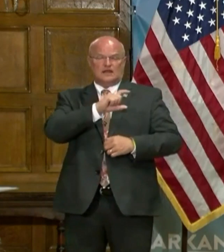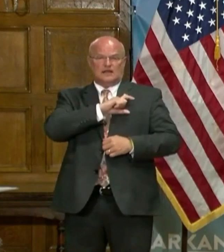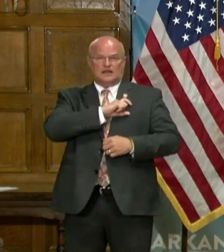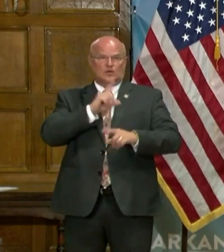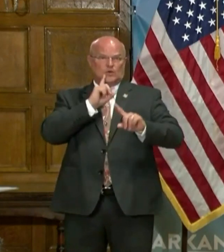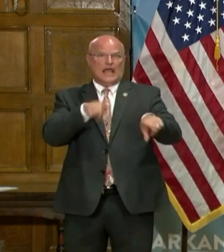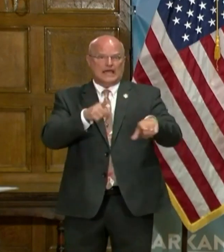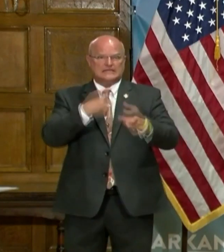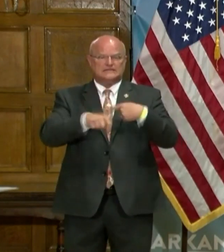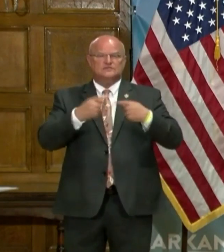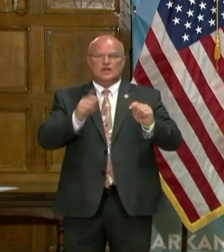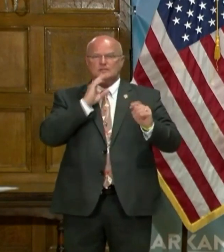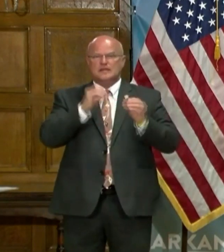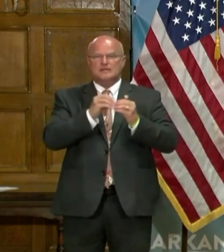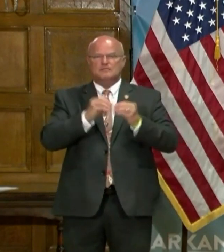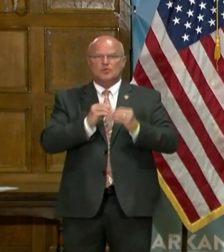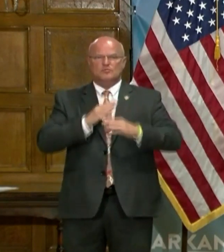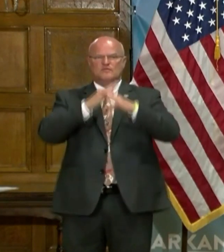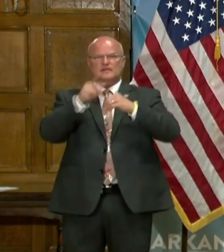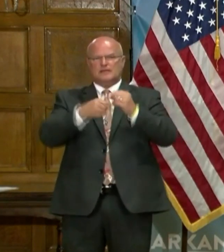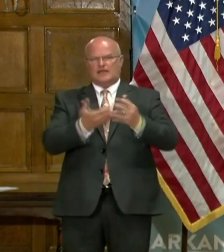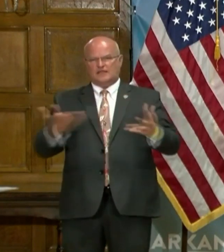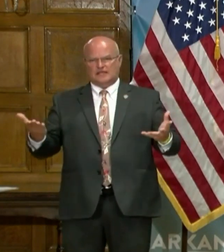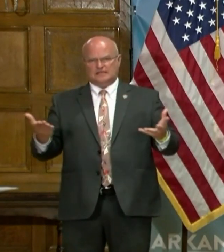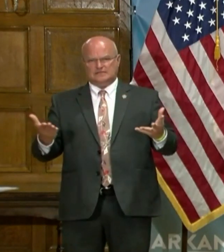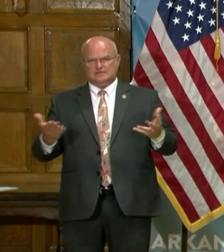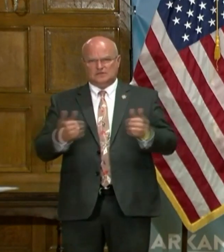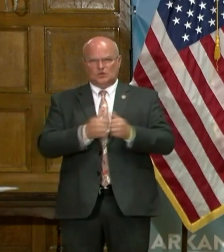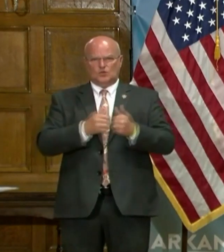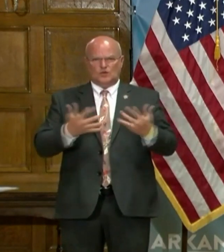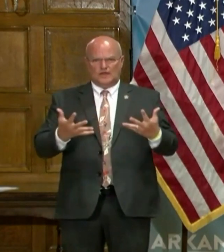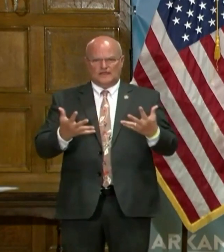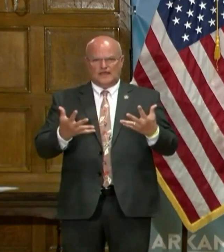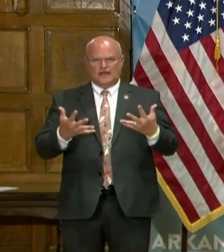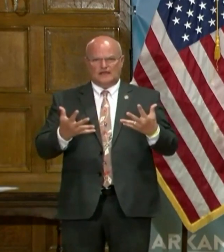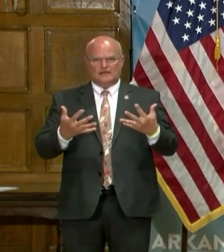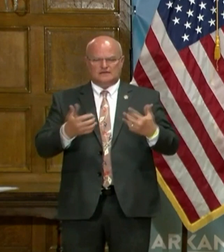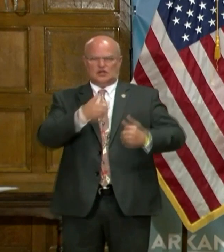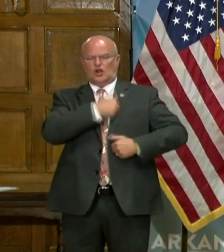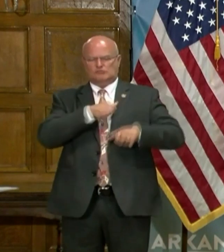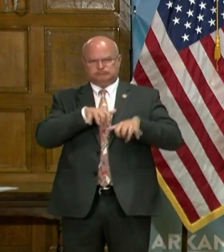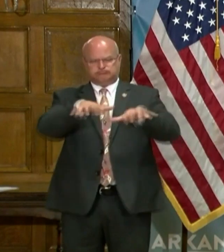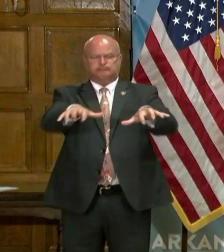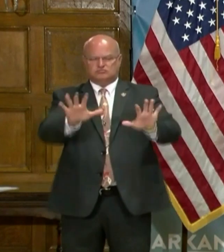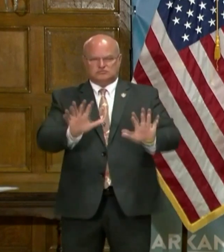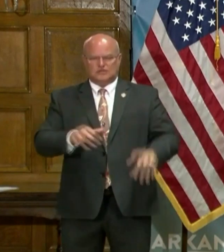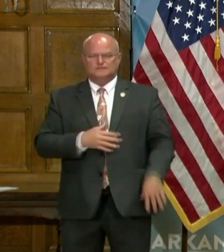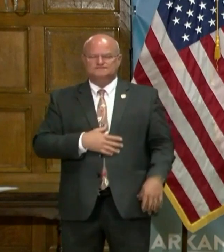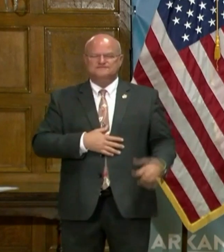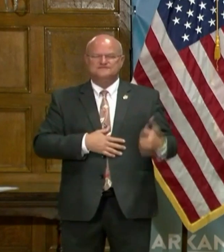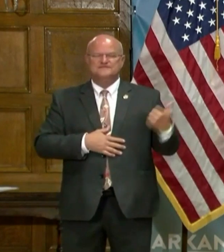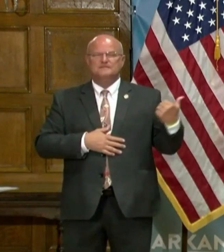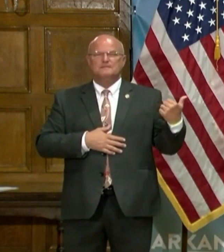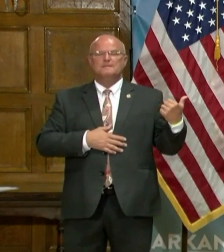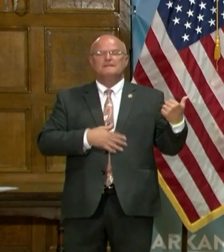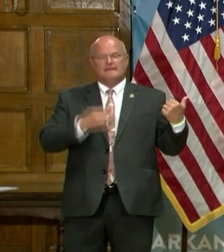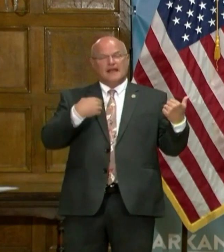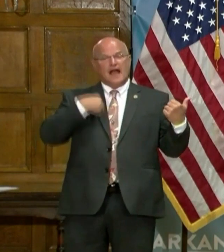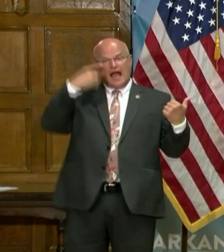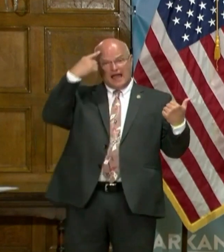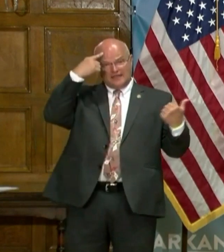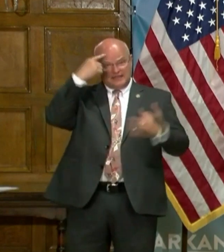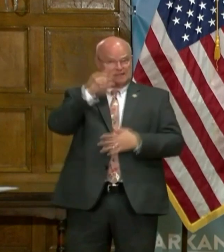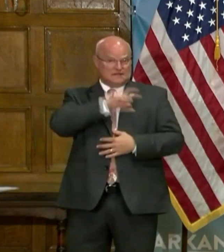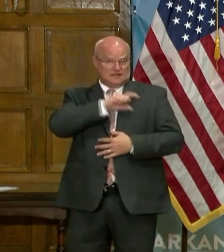react instead of trying to be more preventative about things without just having an army of them out there? I think